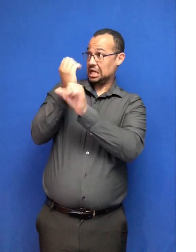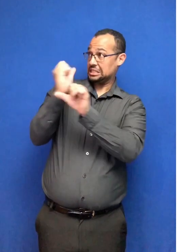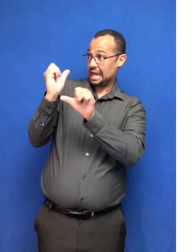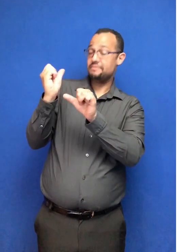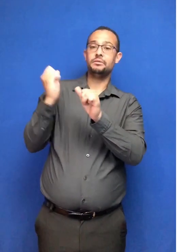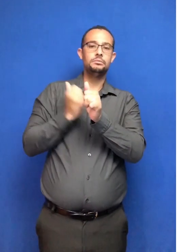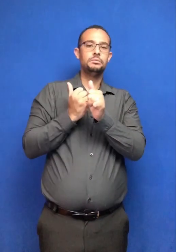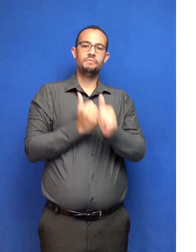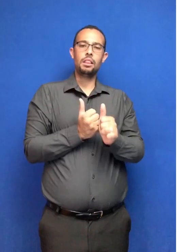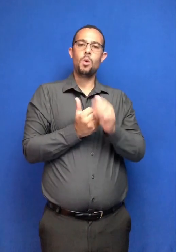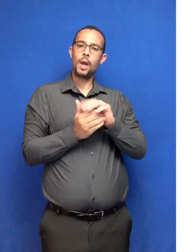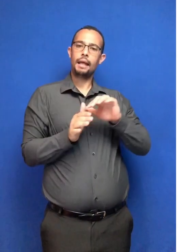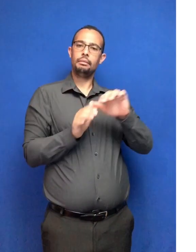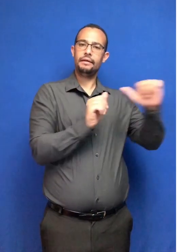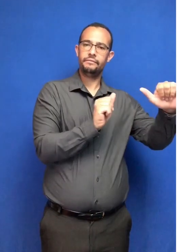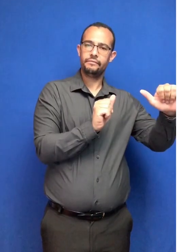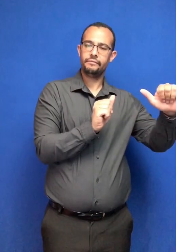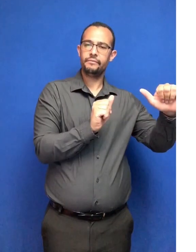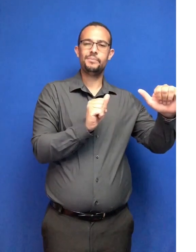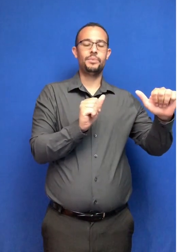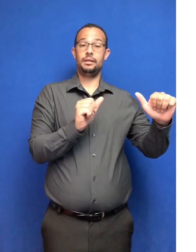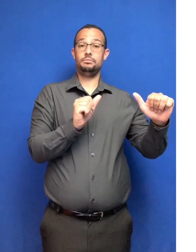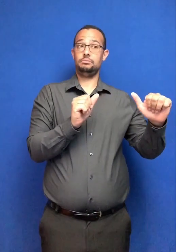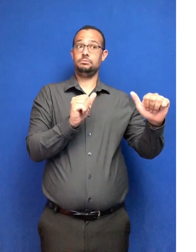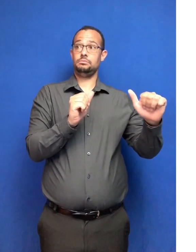if you're sheltering in place during high winds,